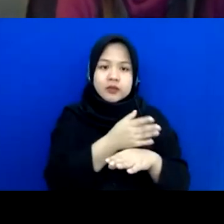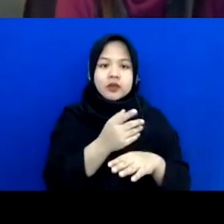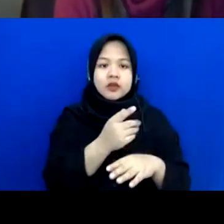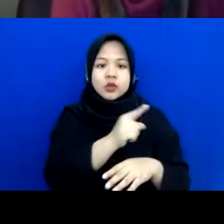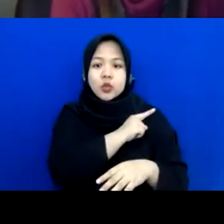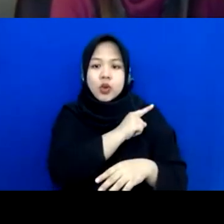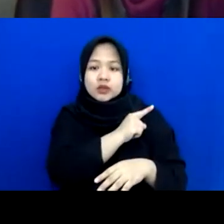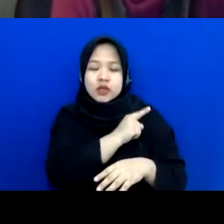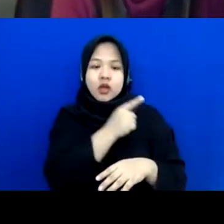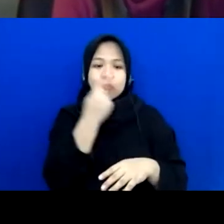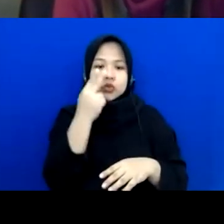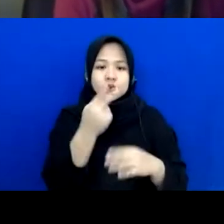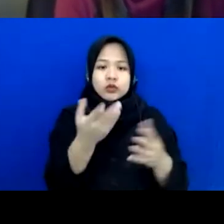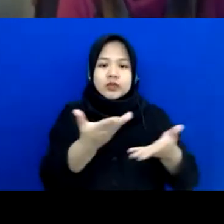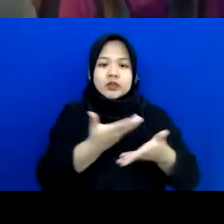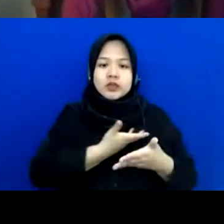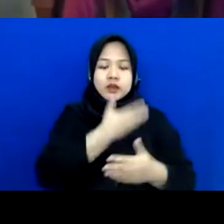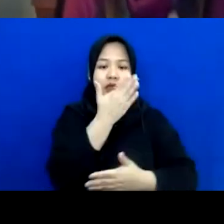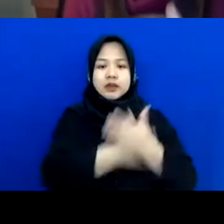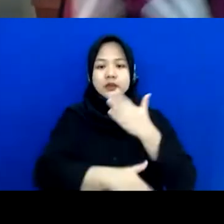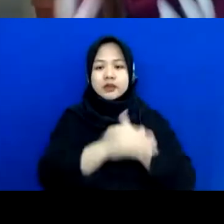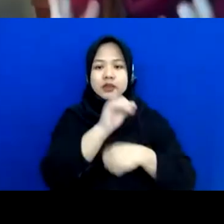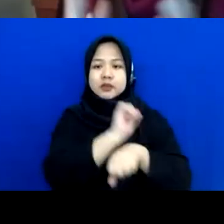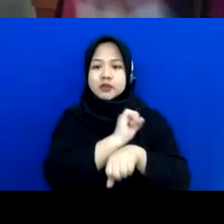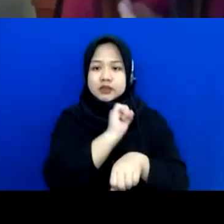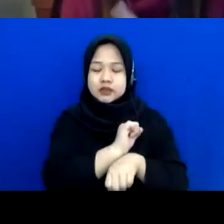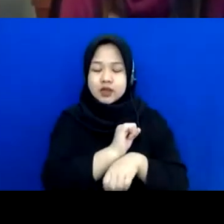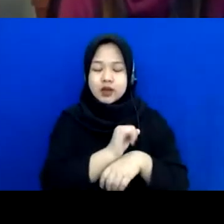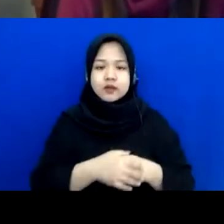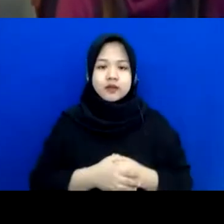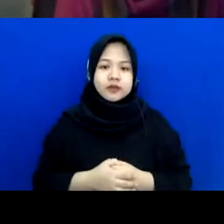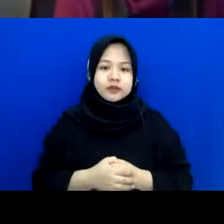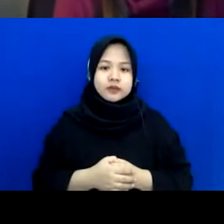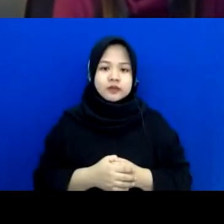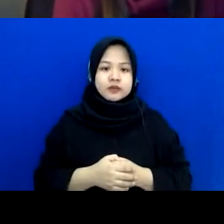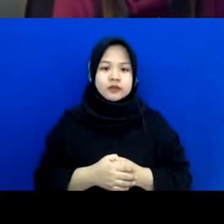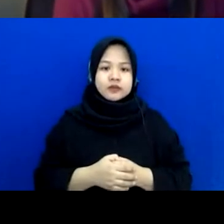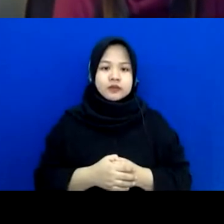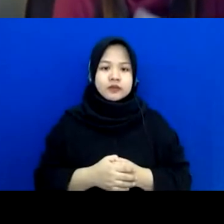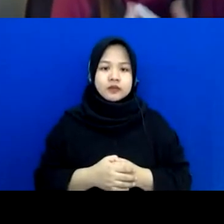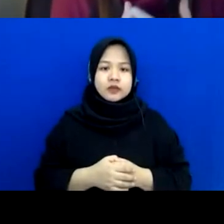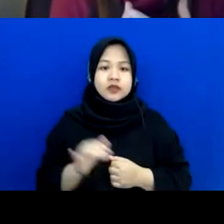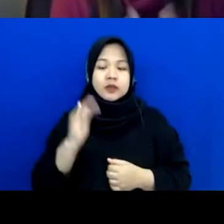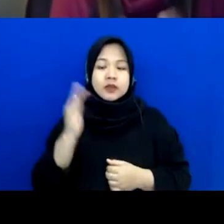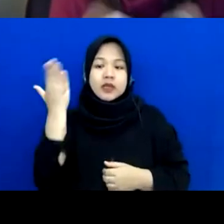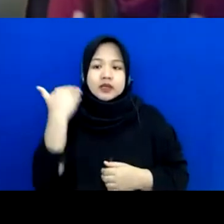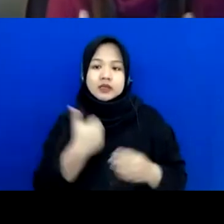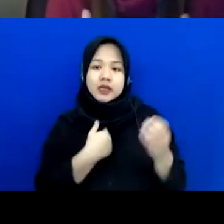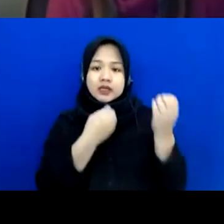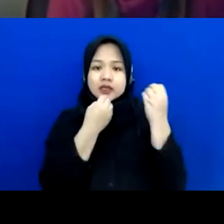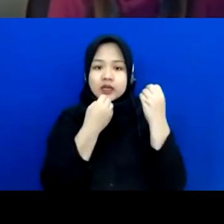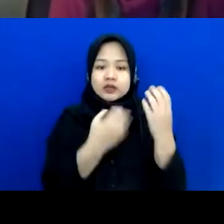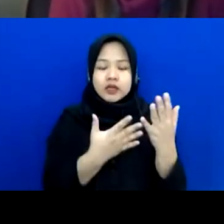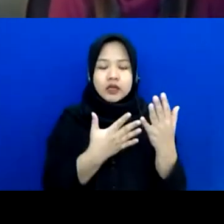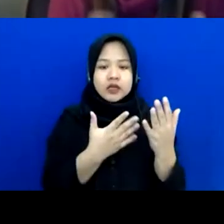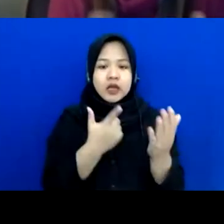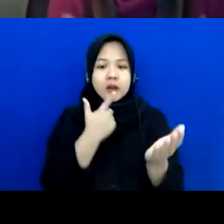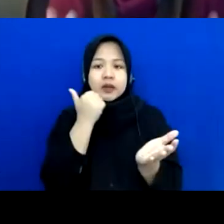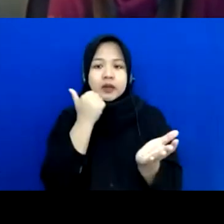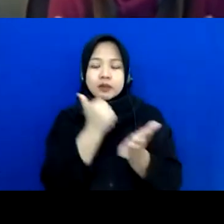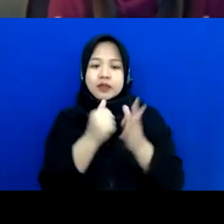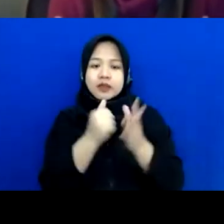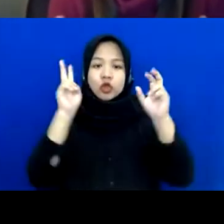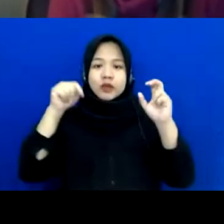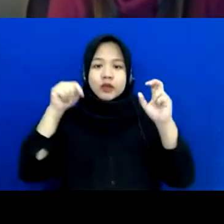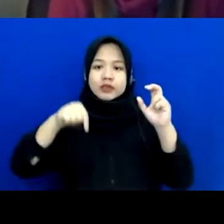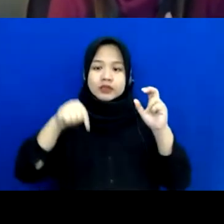foster disability inclusion. So again, as we mentioned earlier, the very important topic of